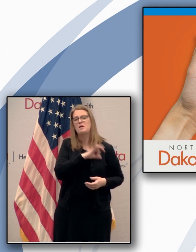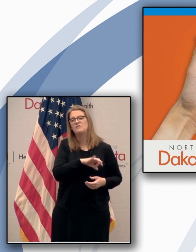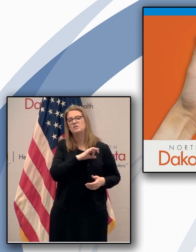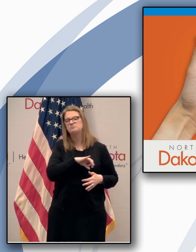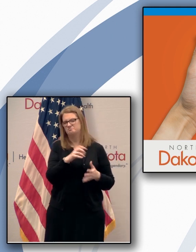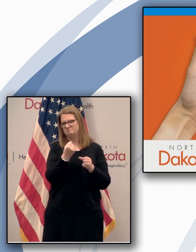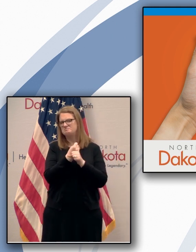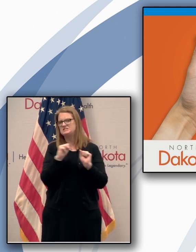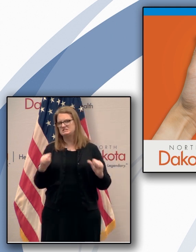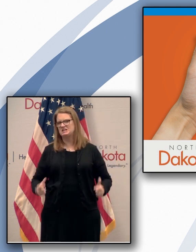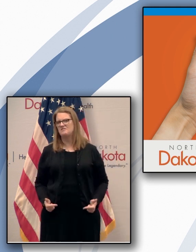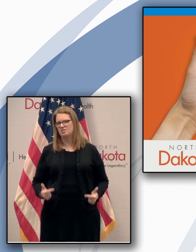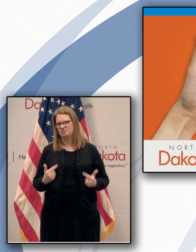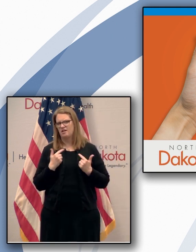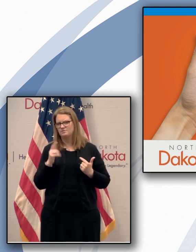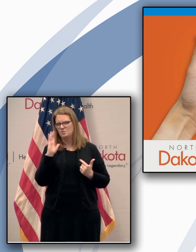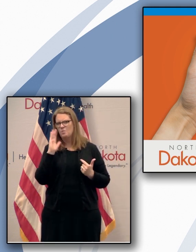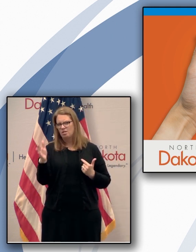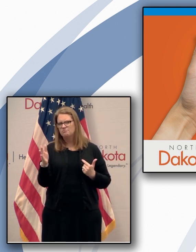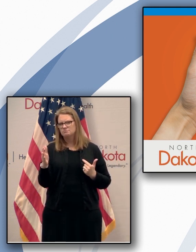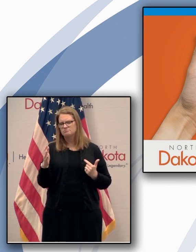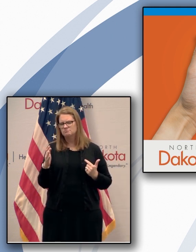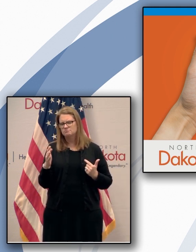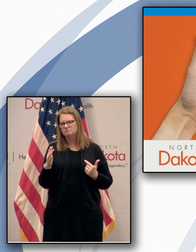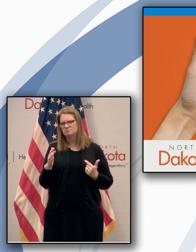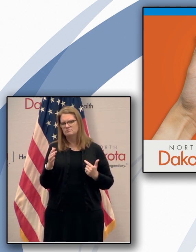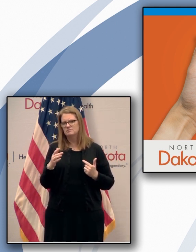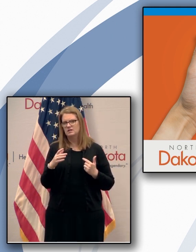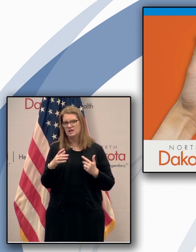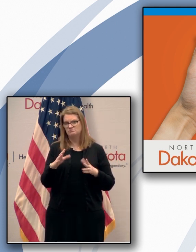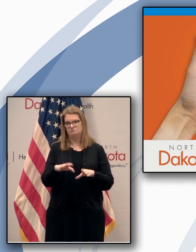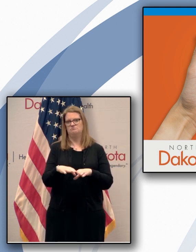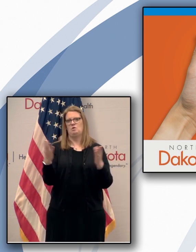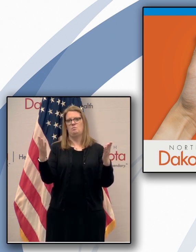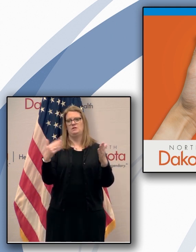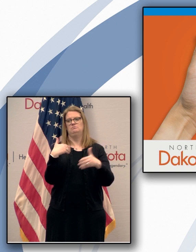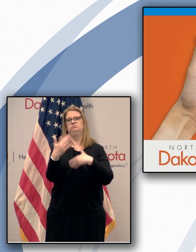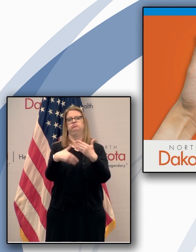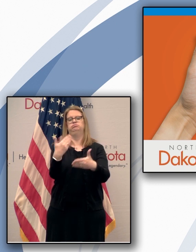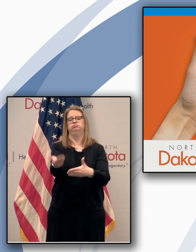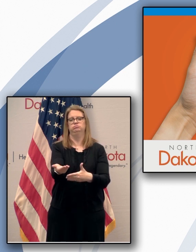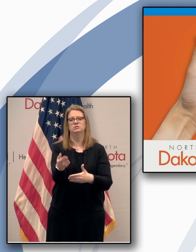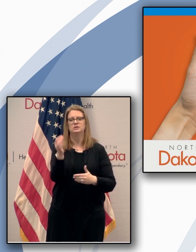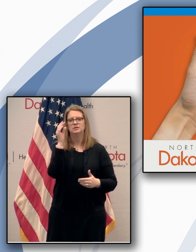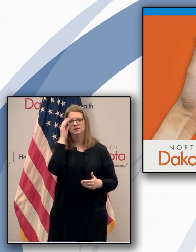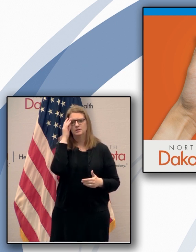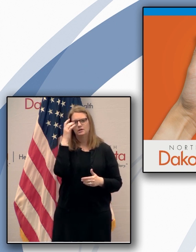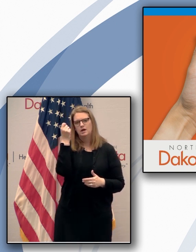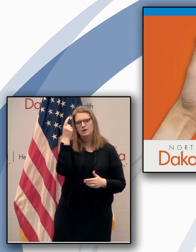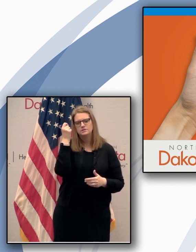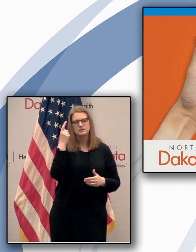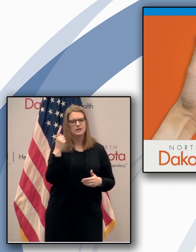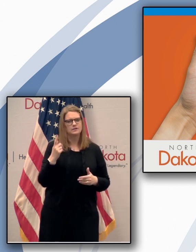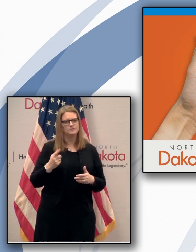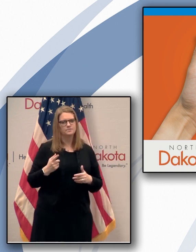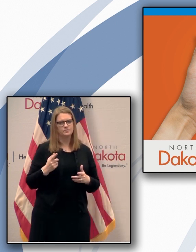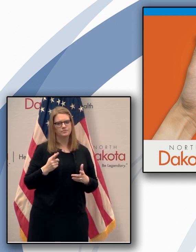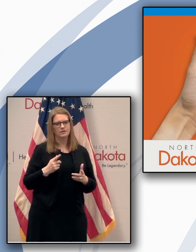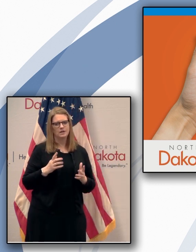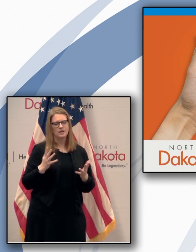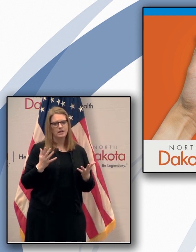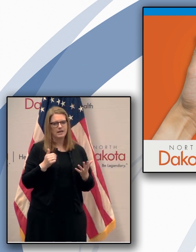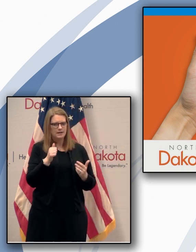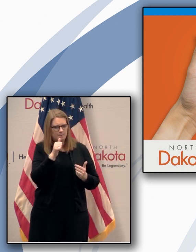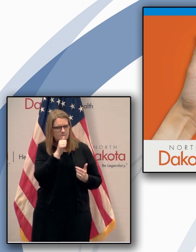lives and helping us get reopened and going, but what it will allow is when, again, in an anonymous